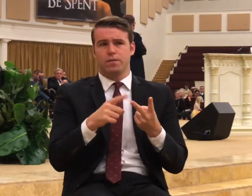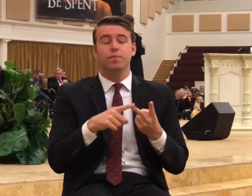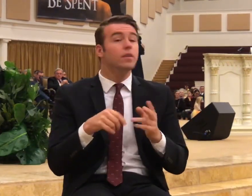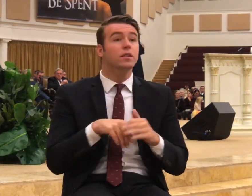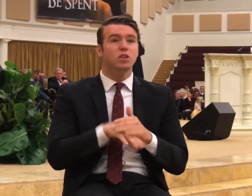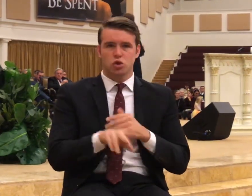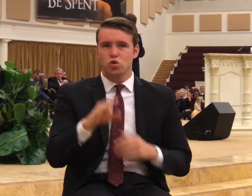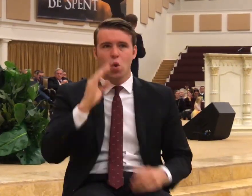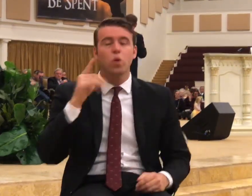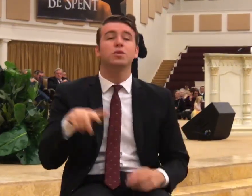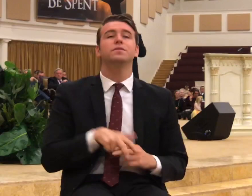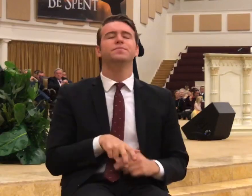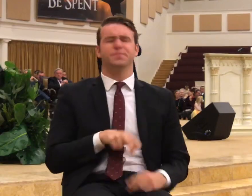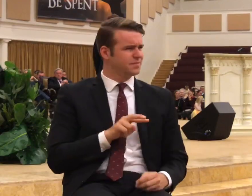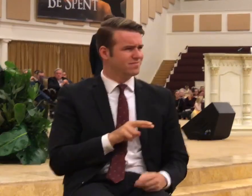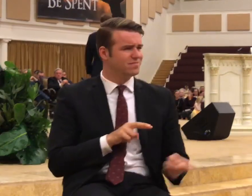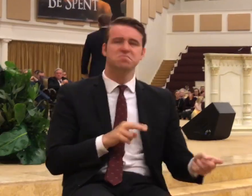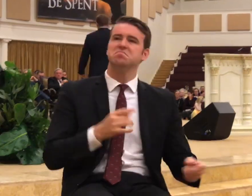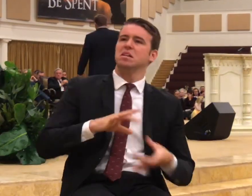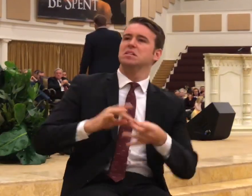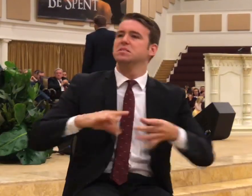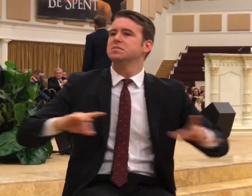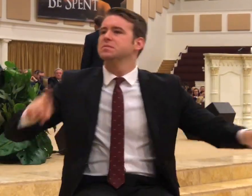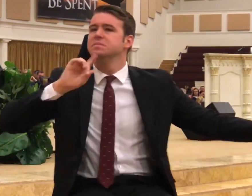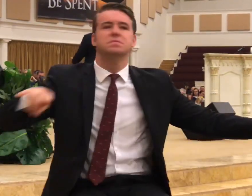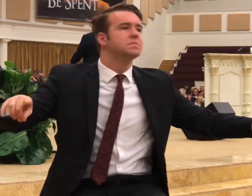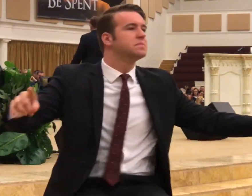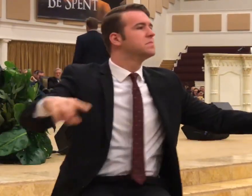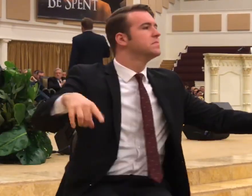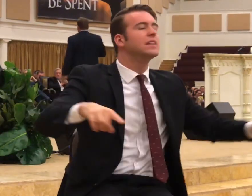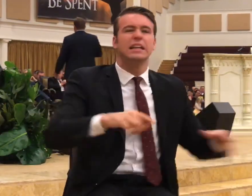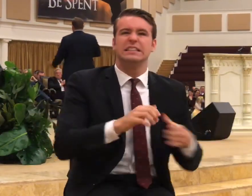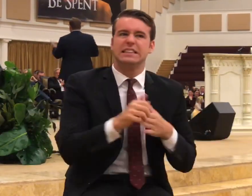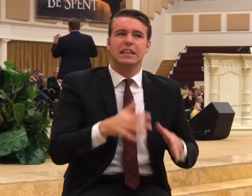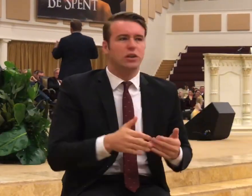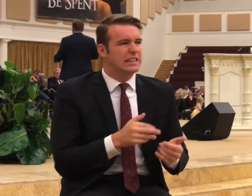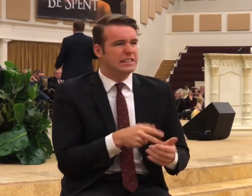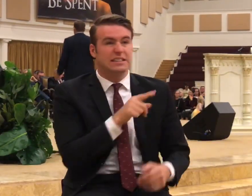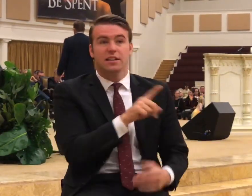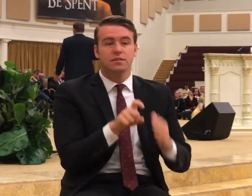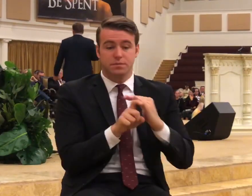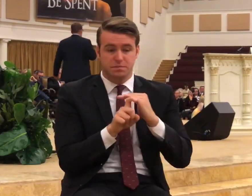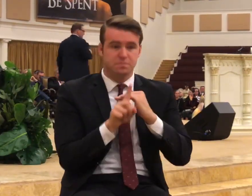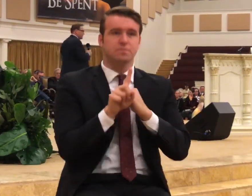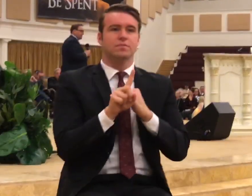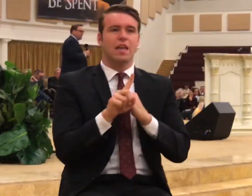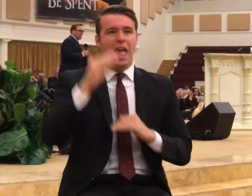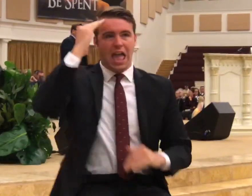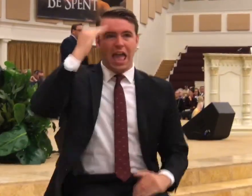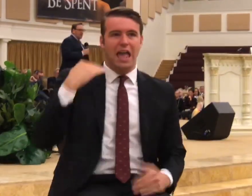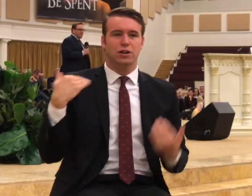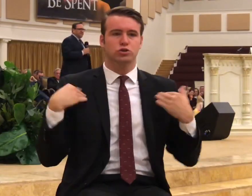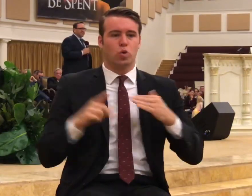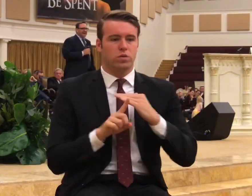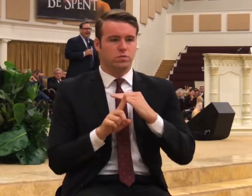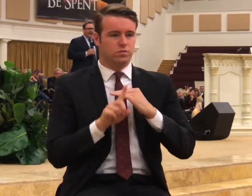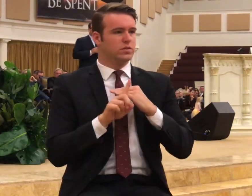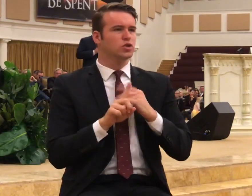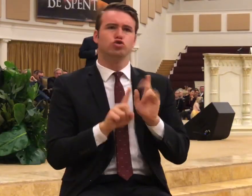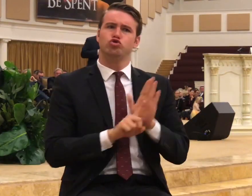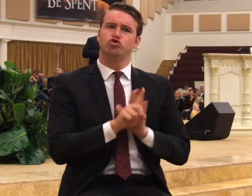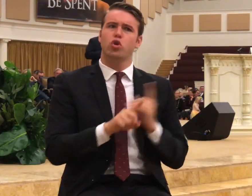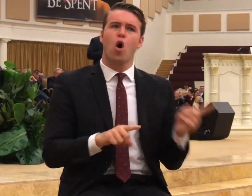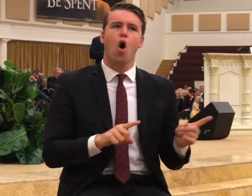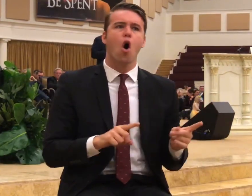the playground, you can tell he's got it. As a teenager, he stood head and shoulders above everybody else. I mean, this guy